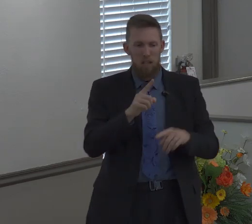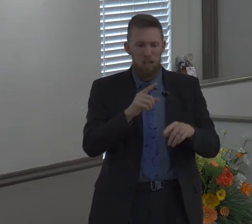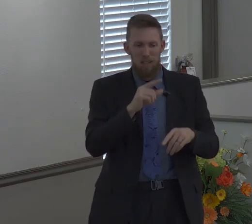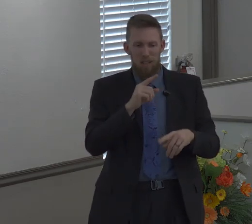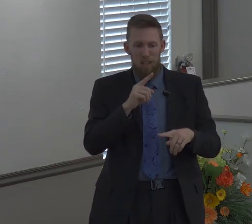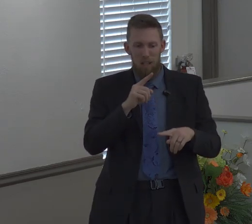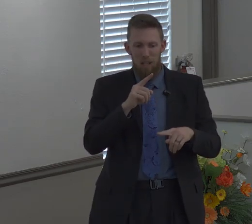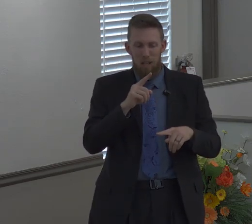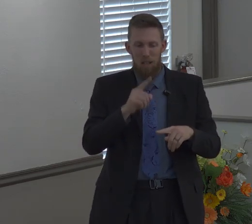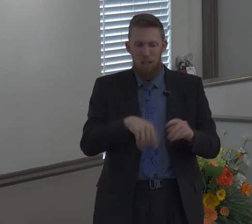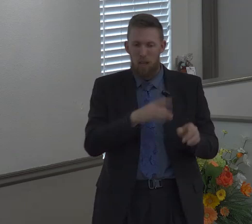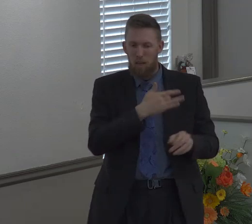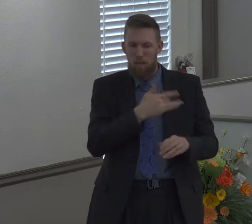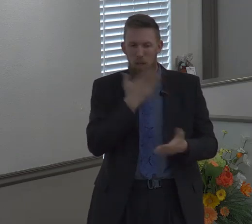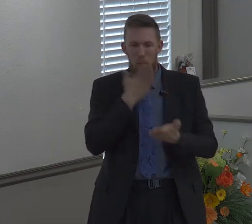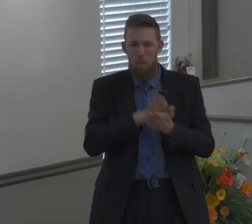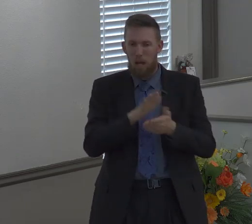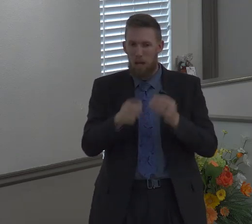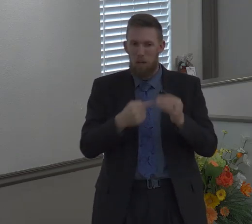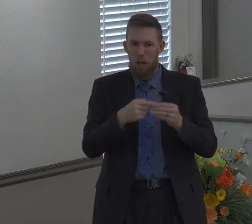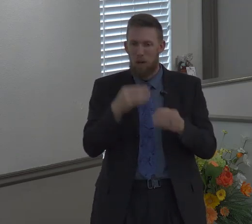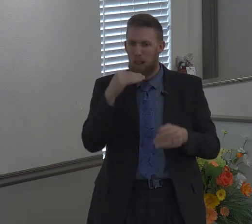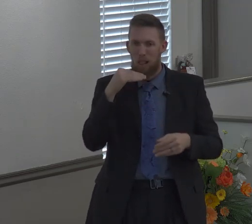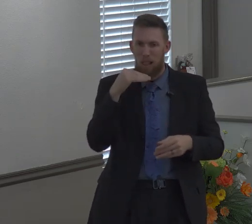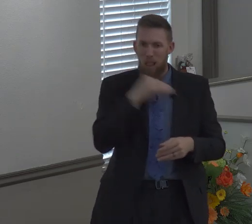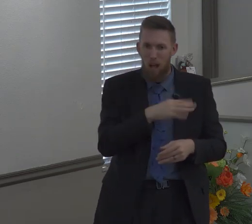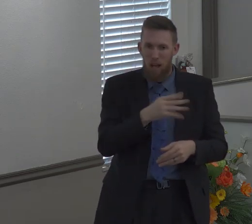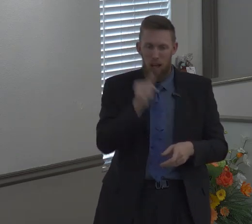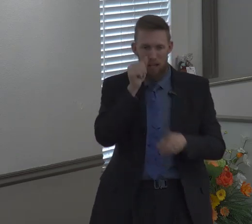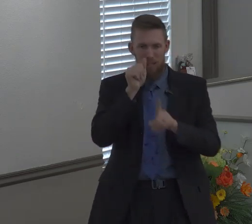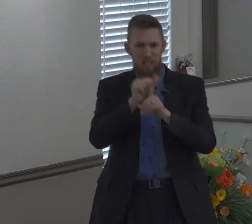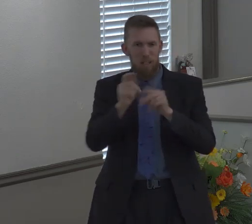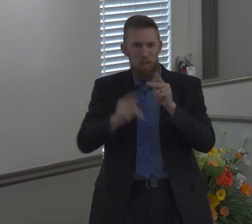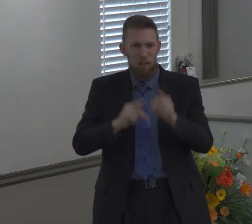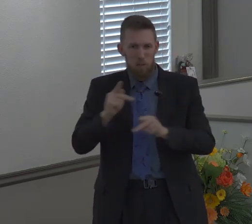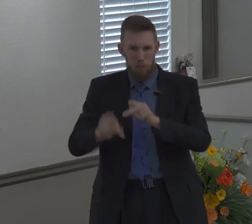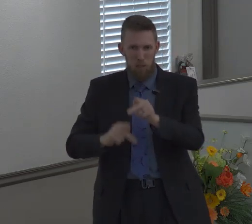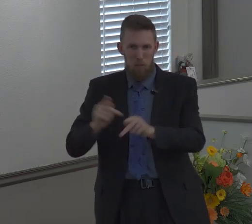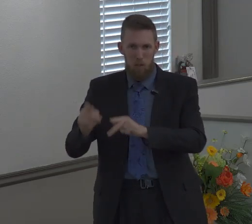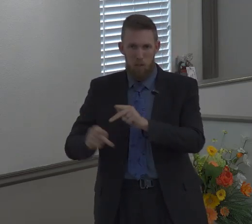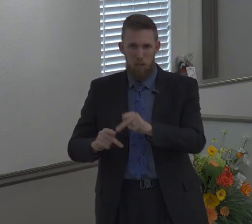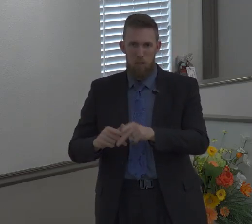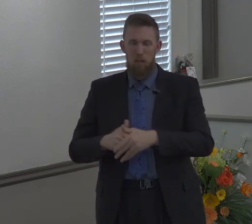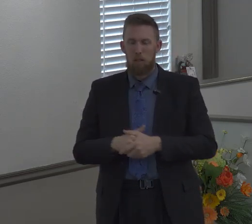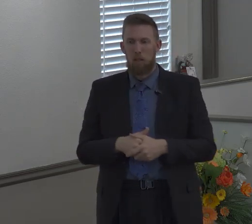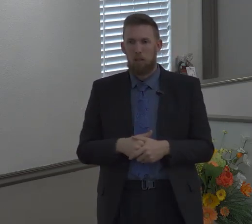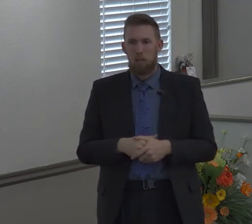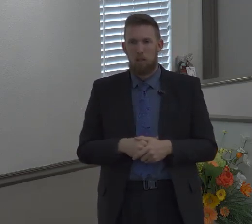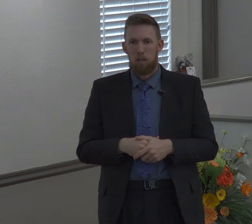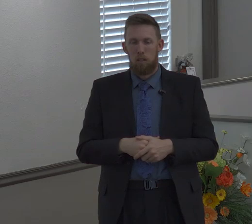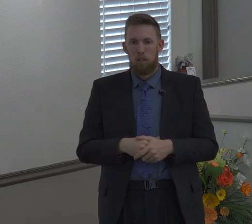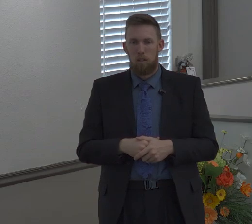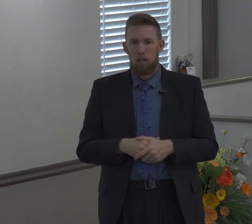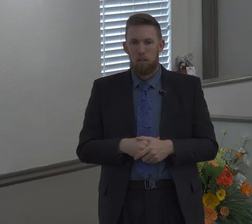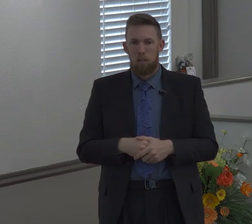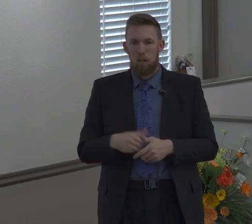about lying. They don't feel bad about it. They don't feel bad about being a